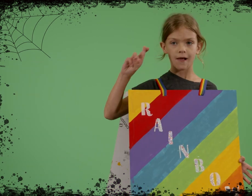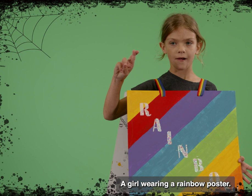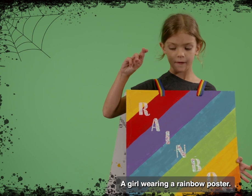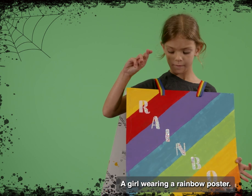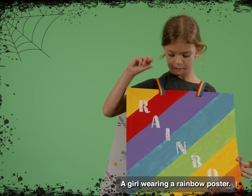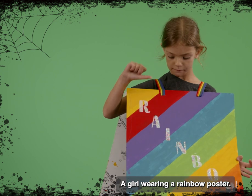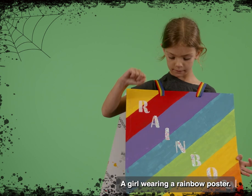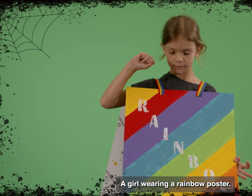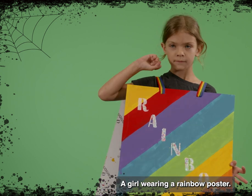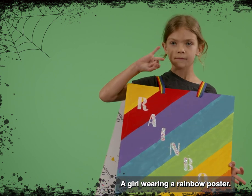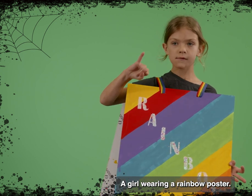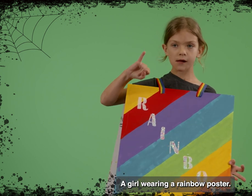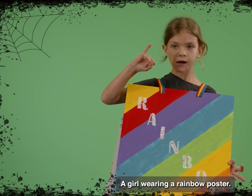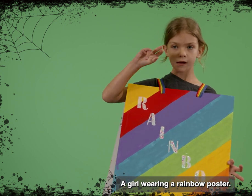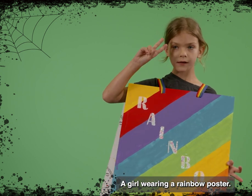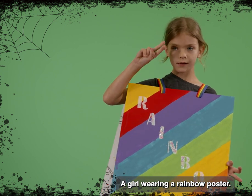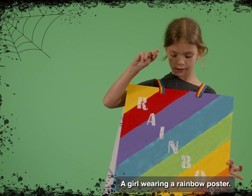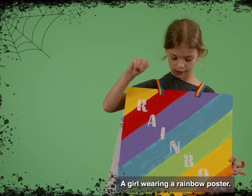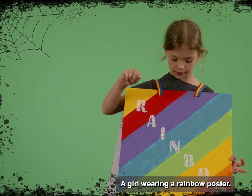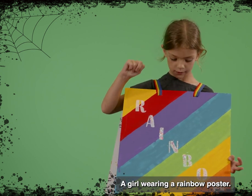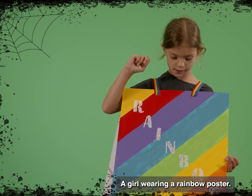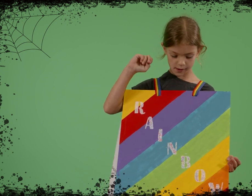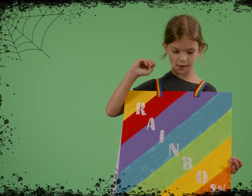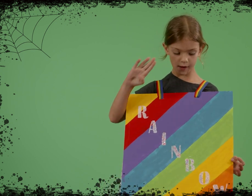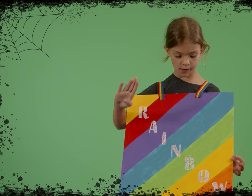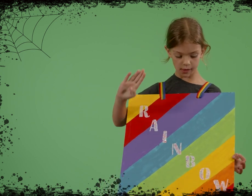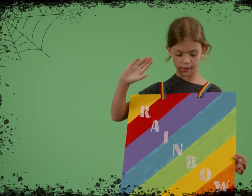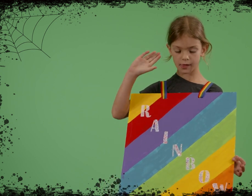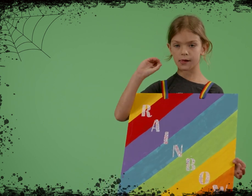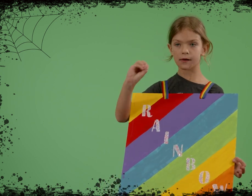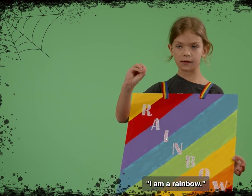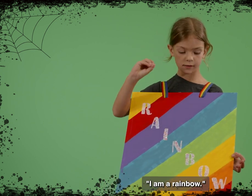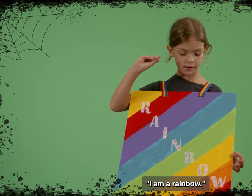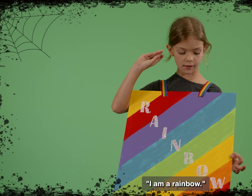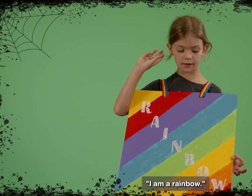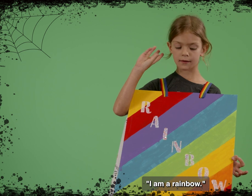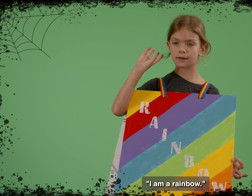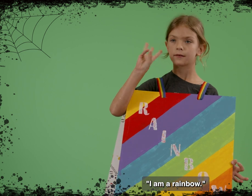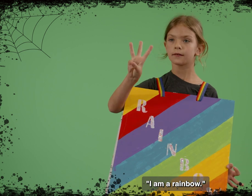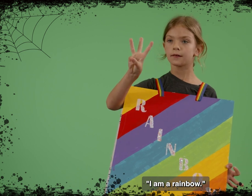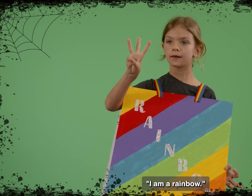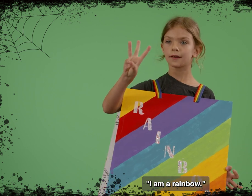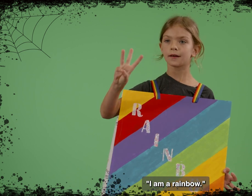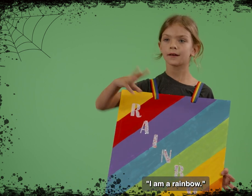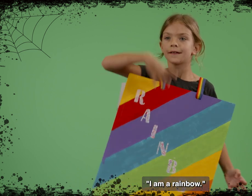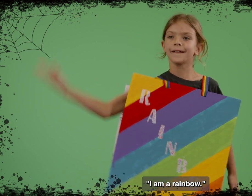A girl wearing a rainbow poster. I am a rainbow.